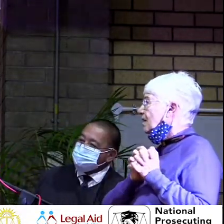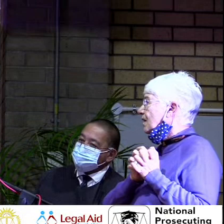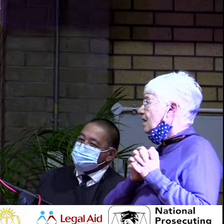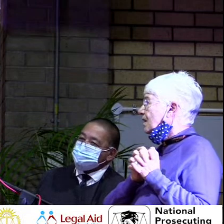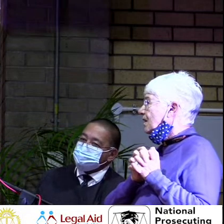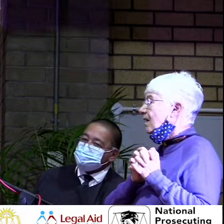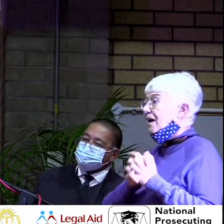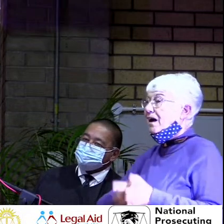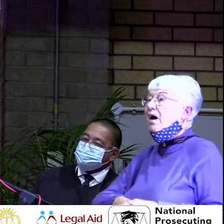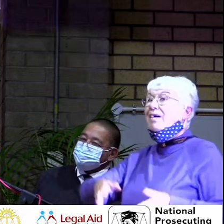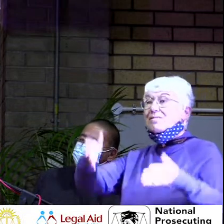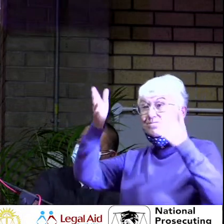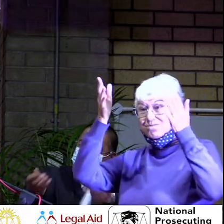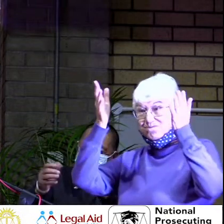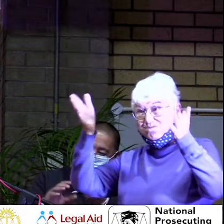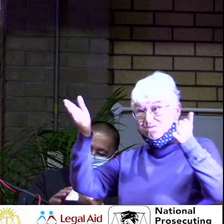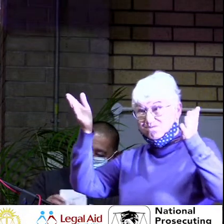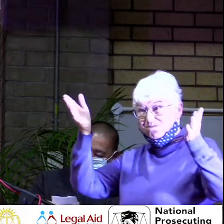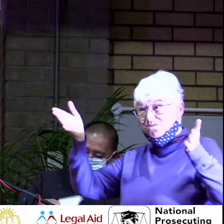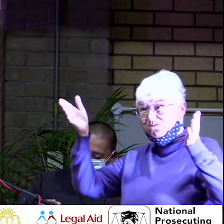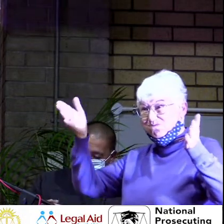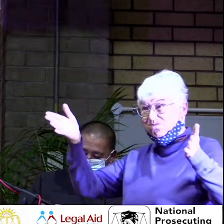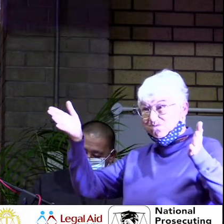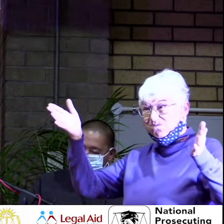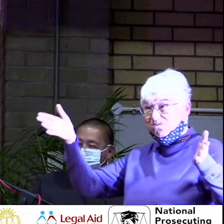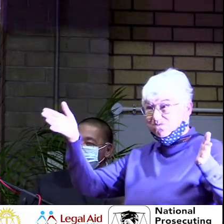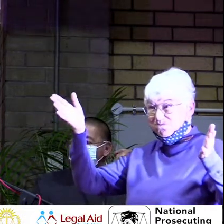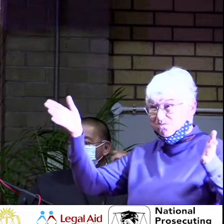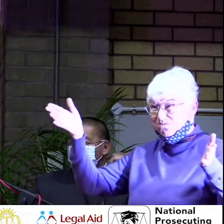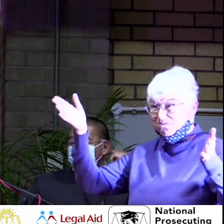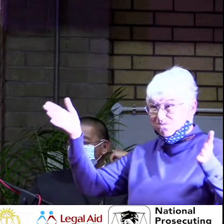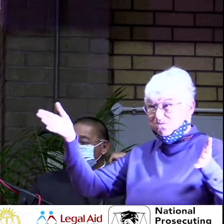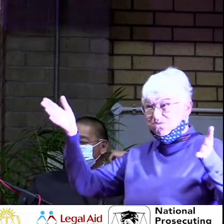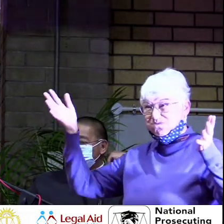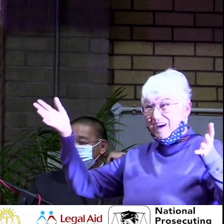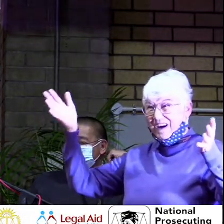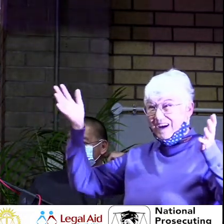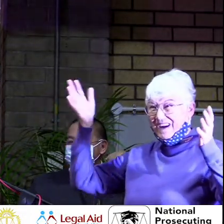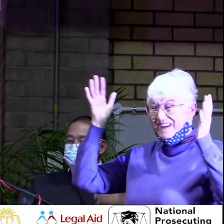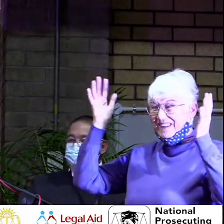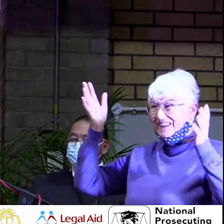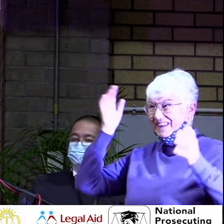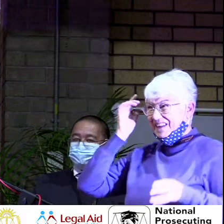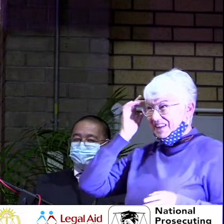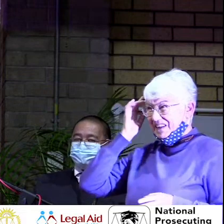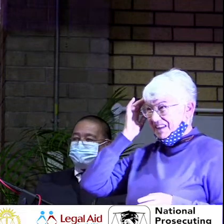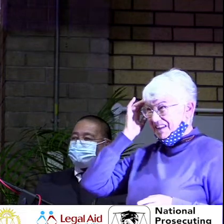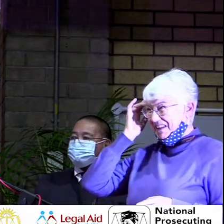closer. Then our interpreter, they're gonna interpret what I say.